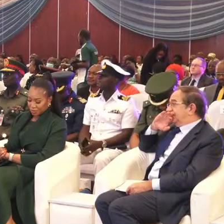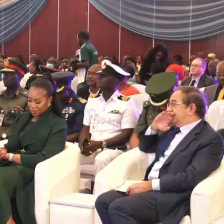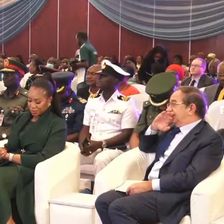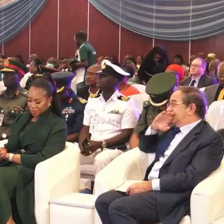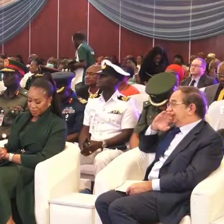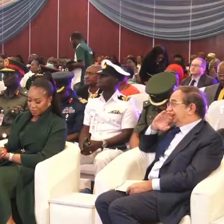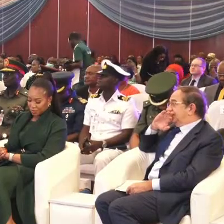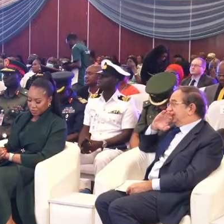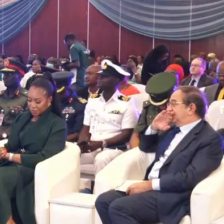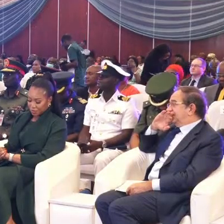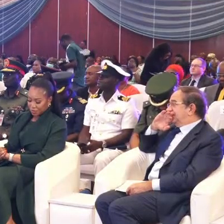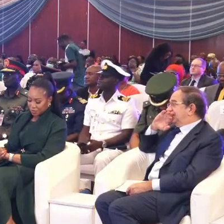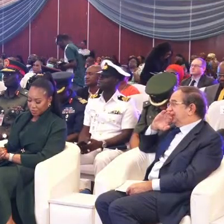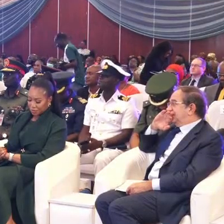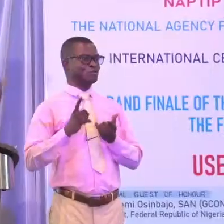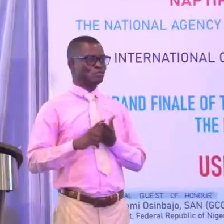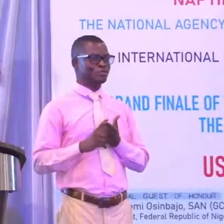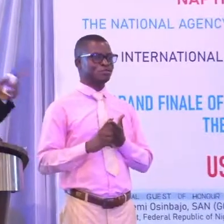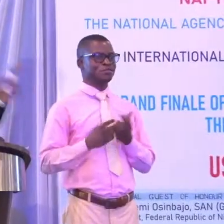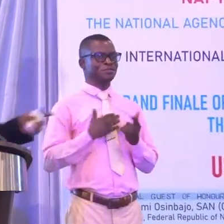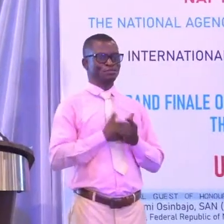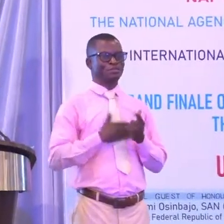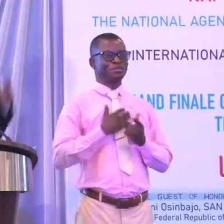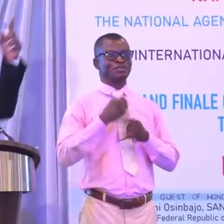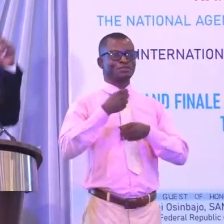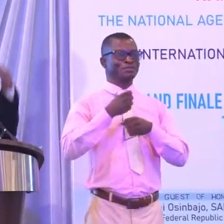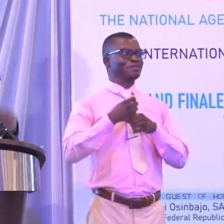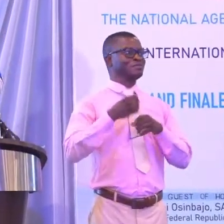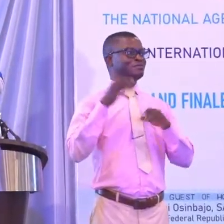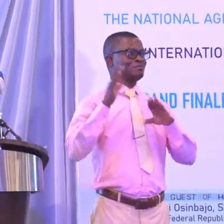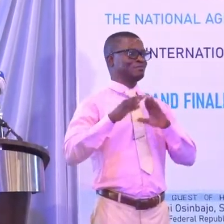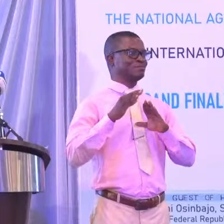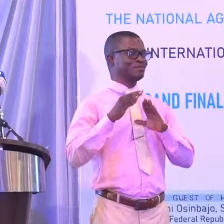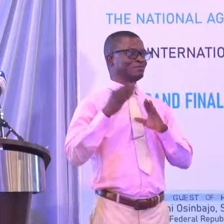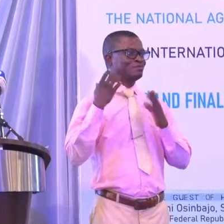Now, I want to plead with the band to make a noise for the DG. The band, please.